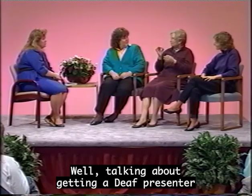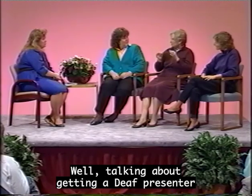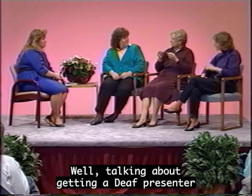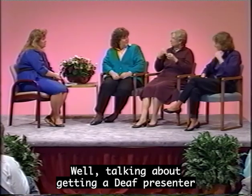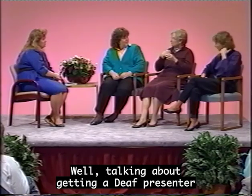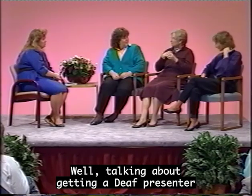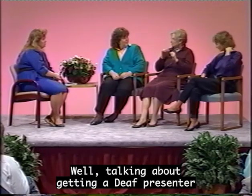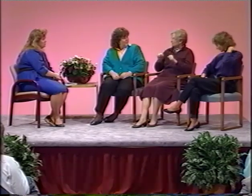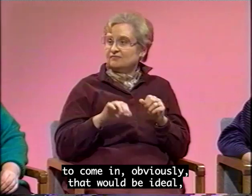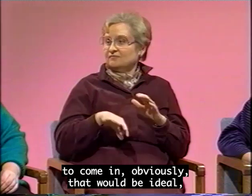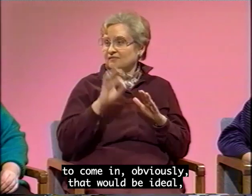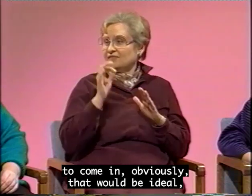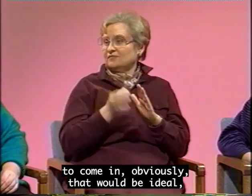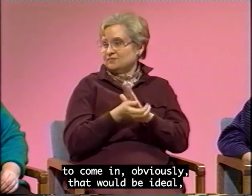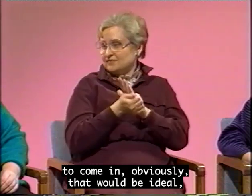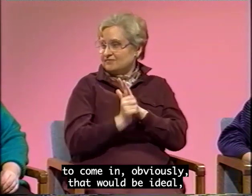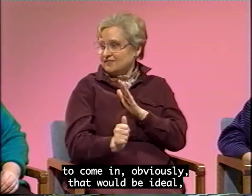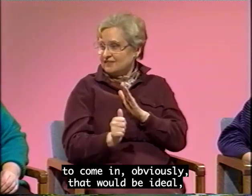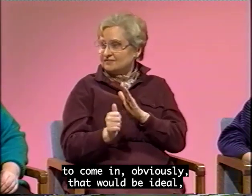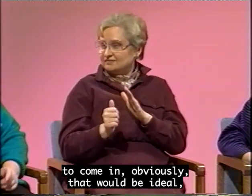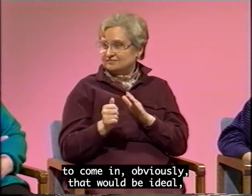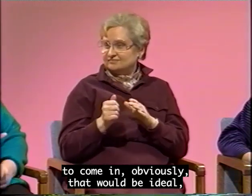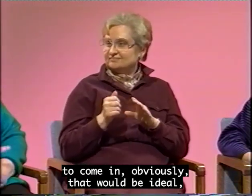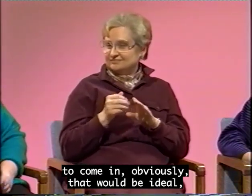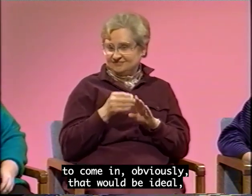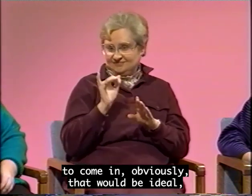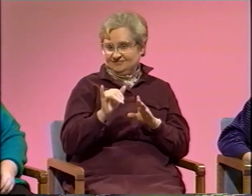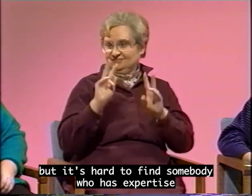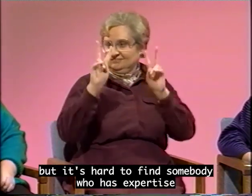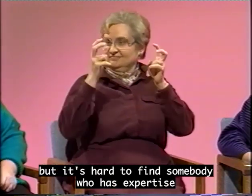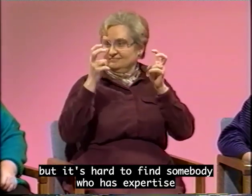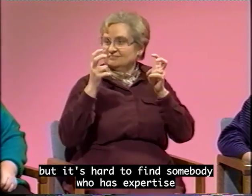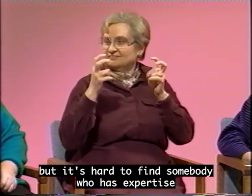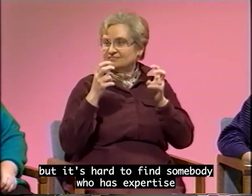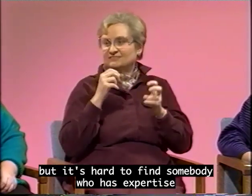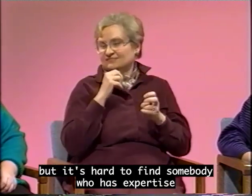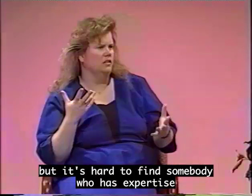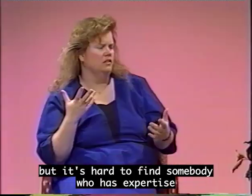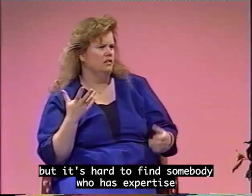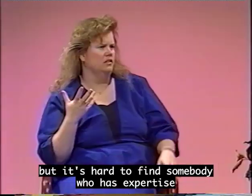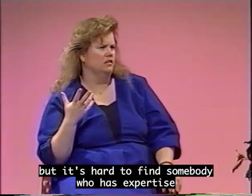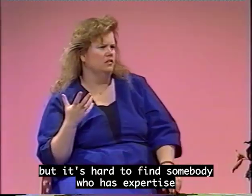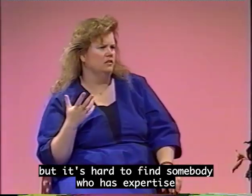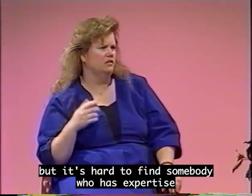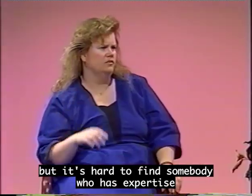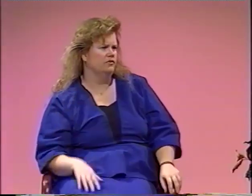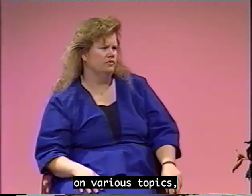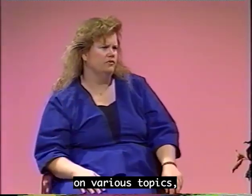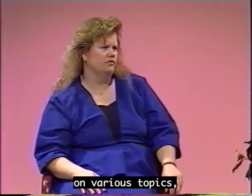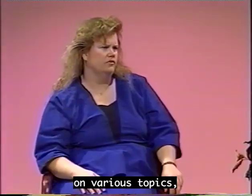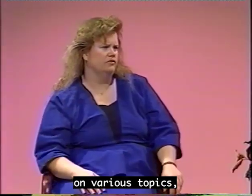deaf presenter to come in, obviously that would be ideal, but it's hard to find somebody who has expertise on various